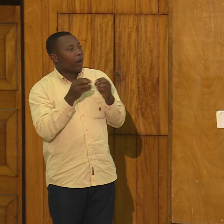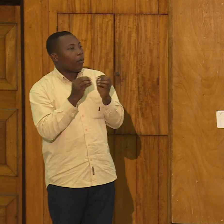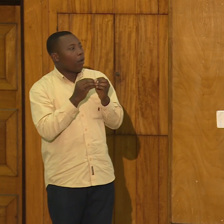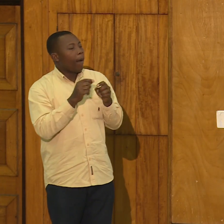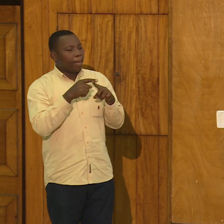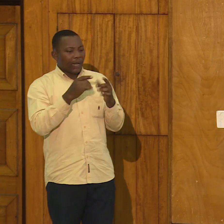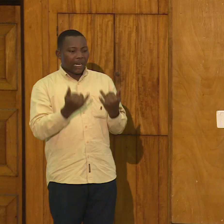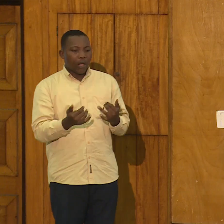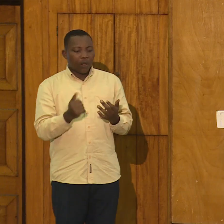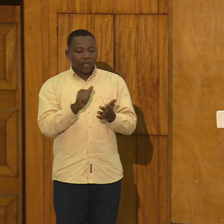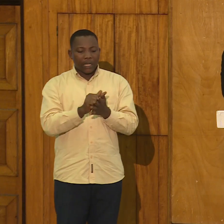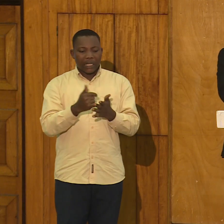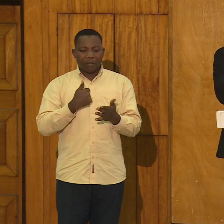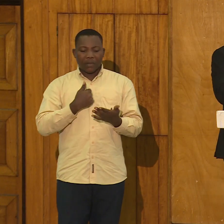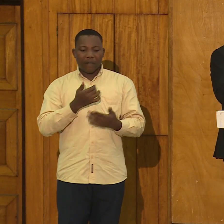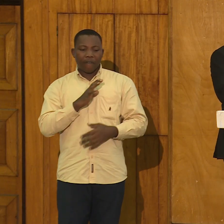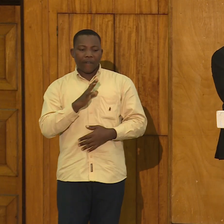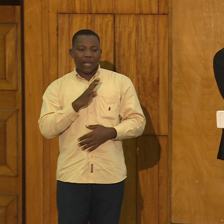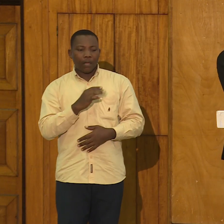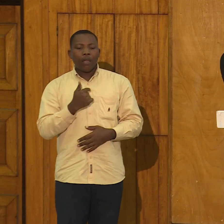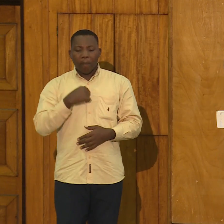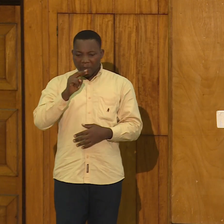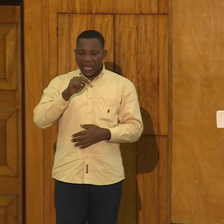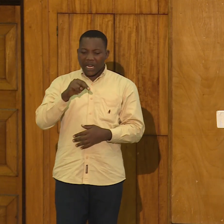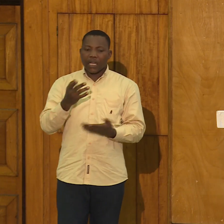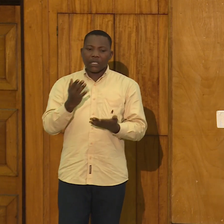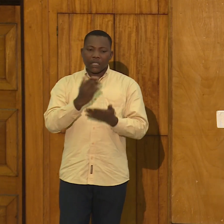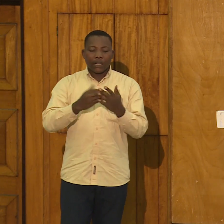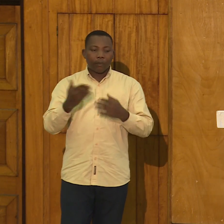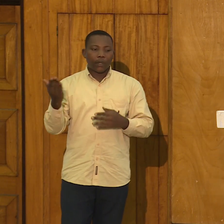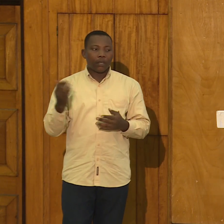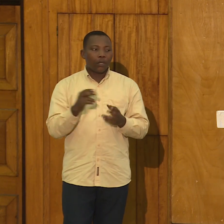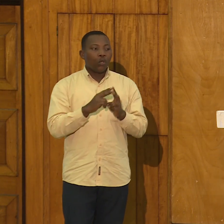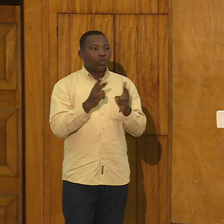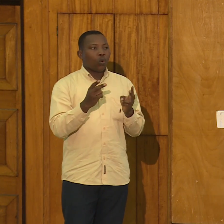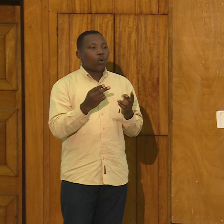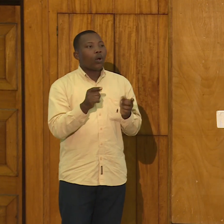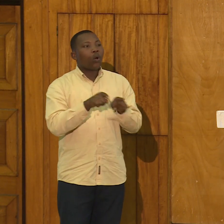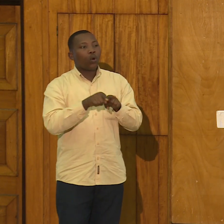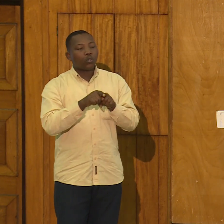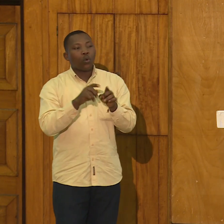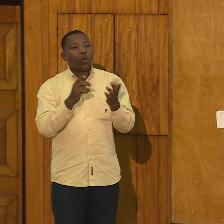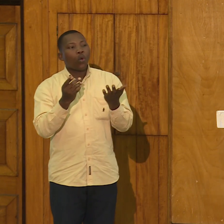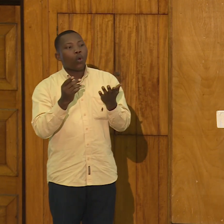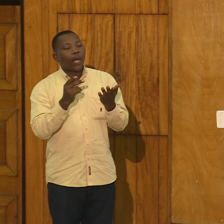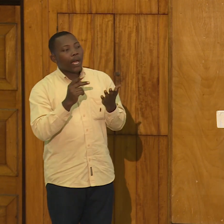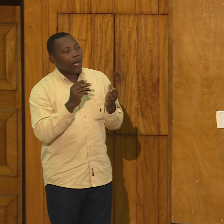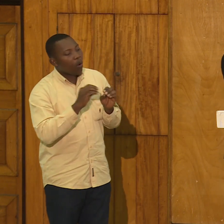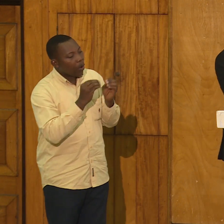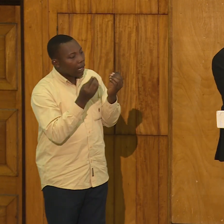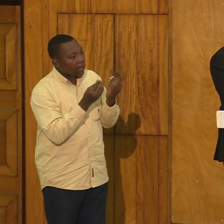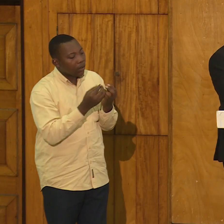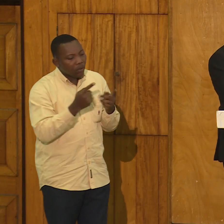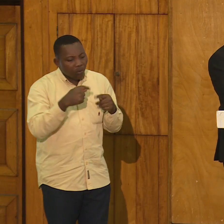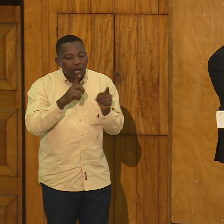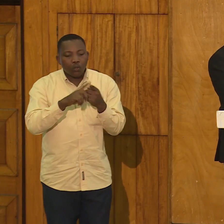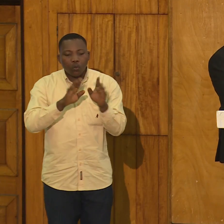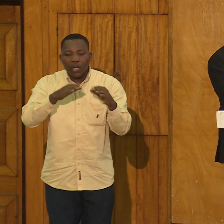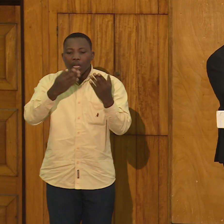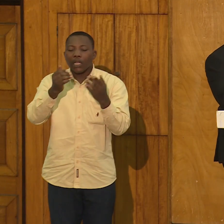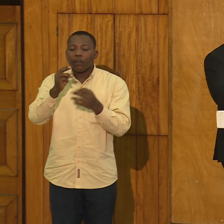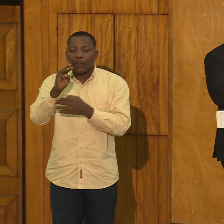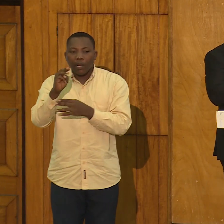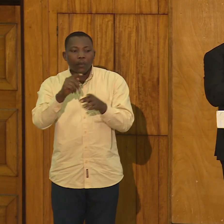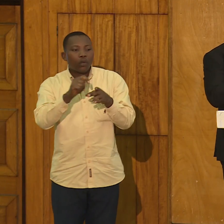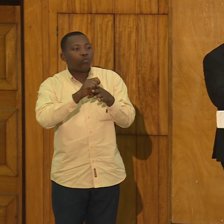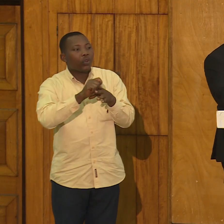okay, I need something. So we're also looking at equipping them with also life skills, economic